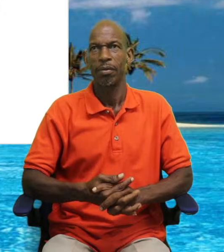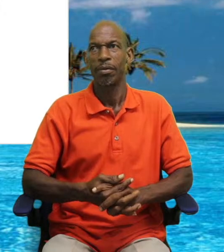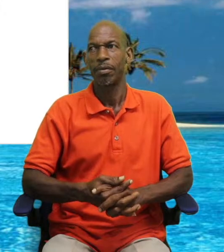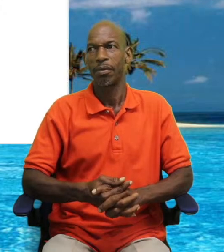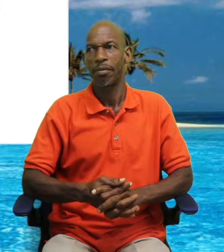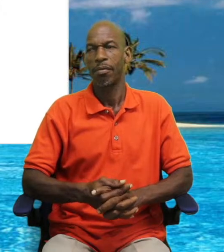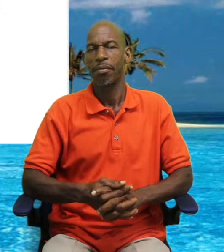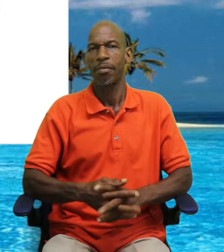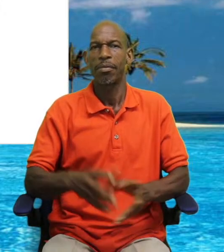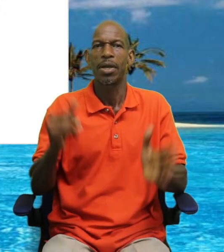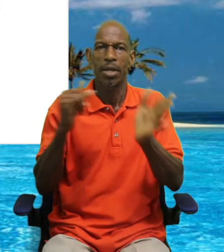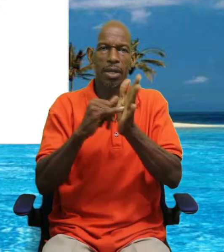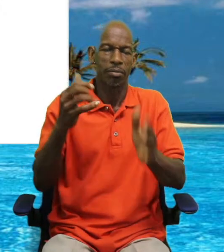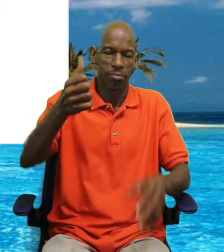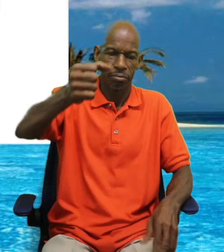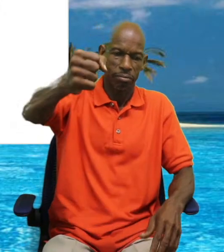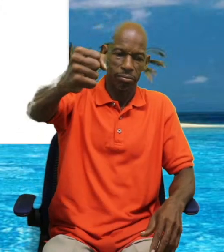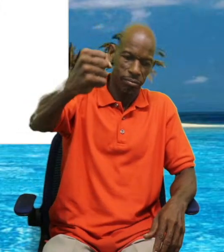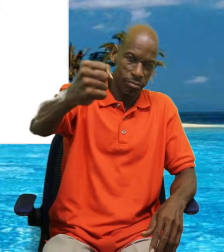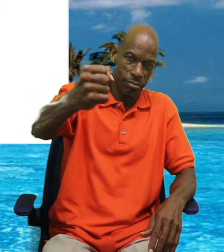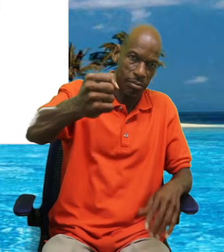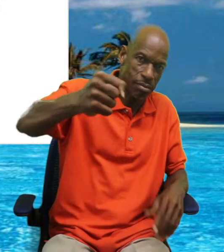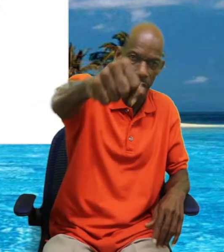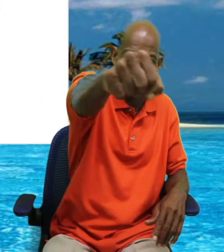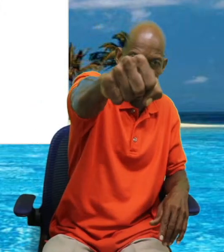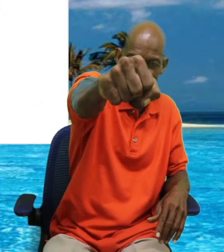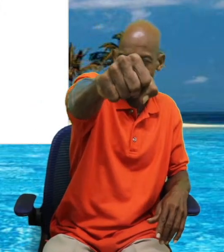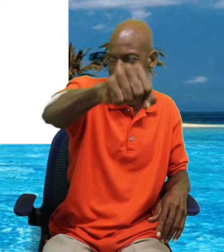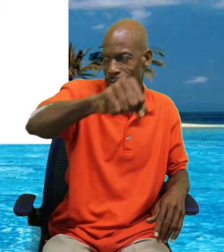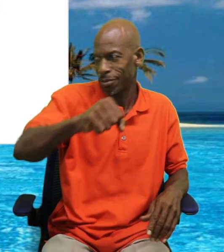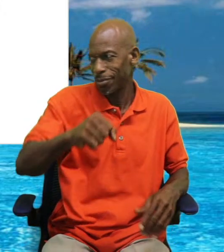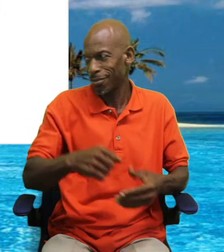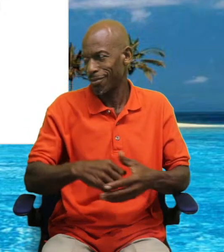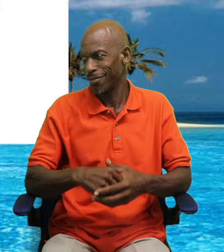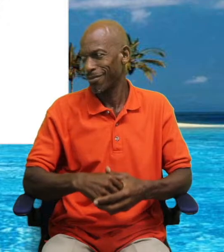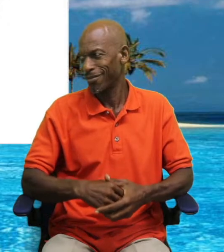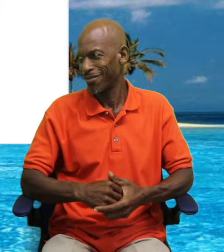It. Very good. It.